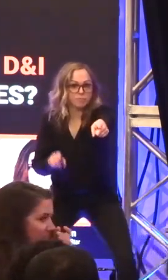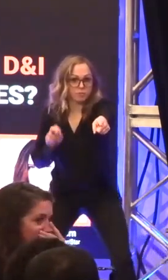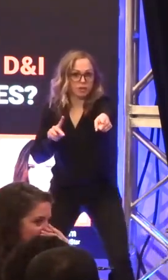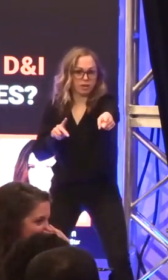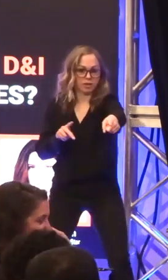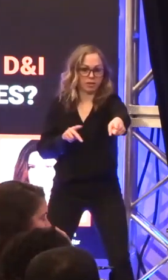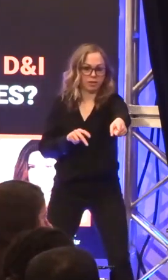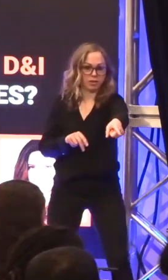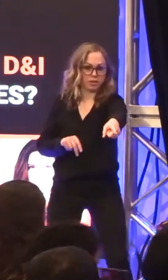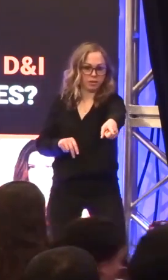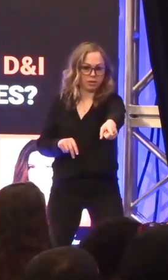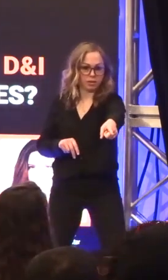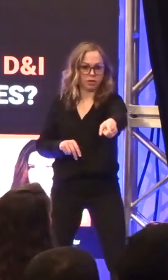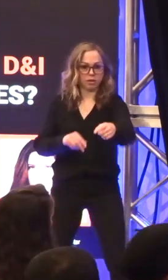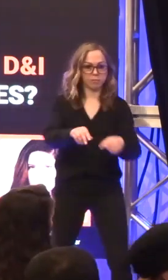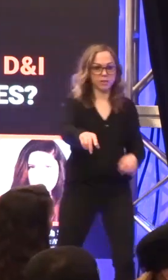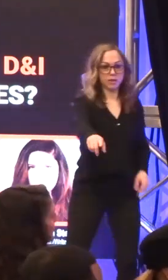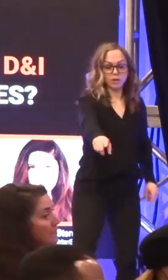the front.